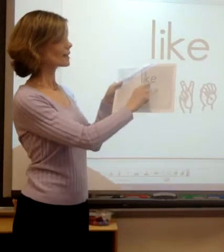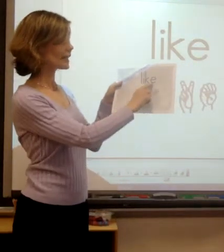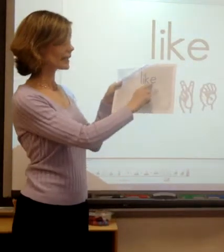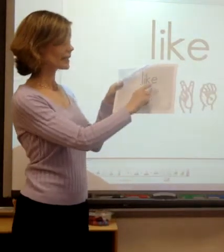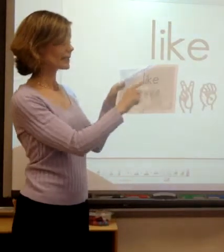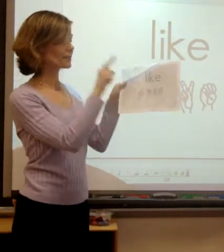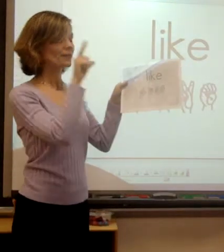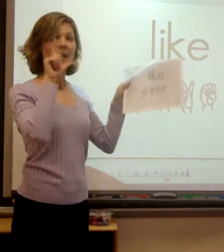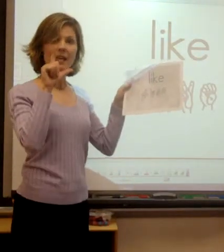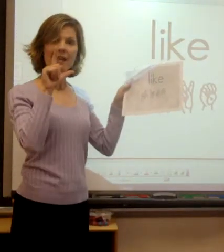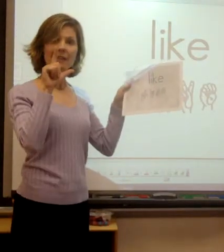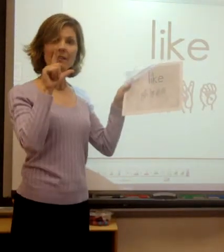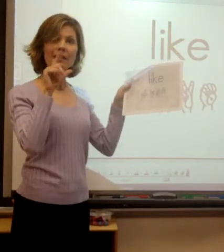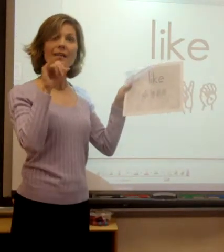like,